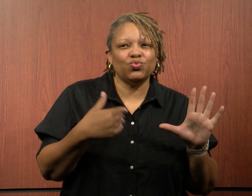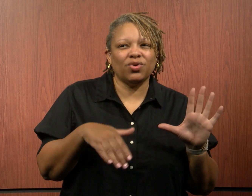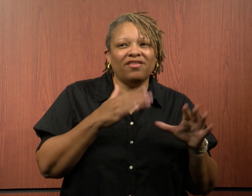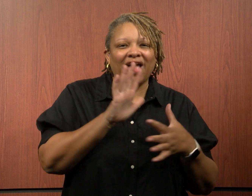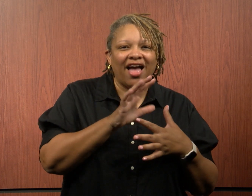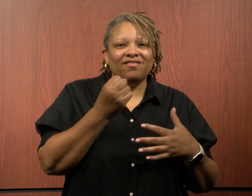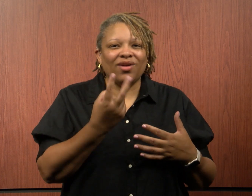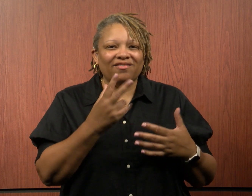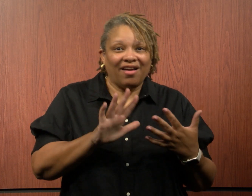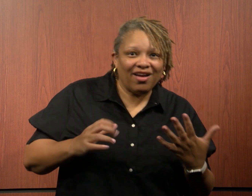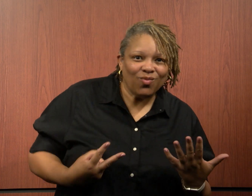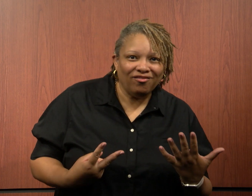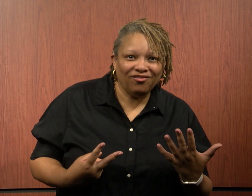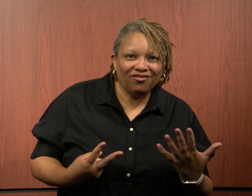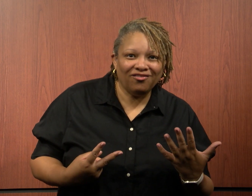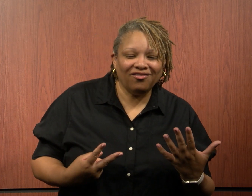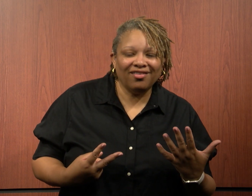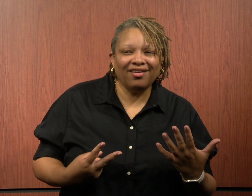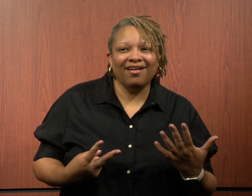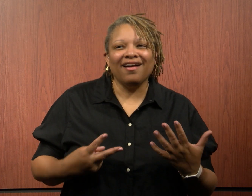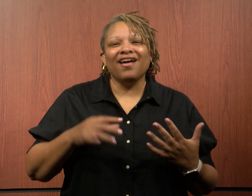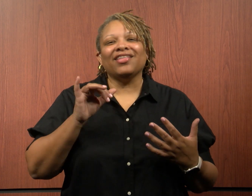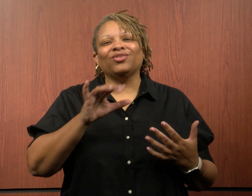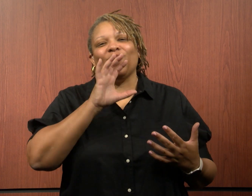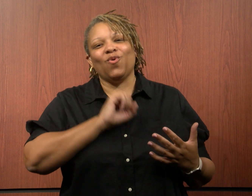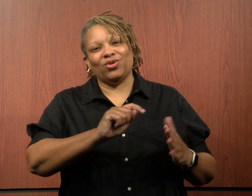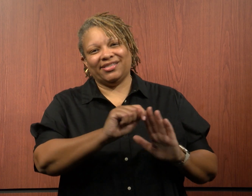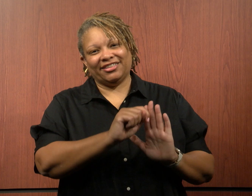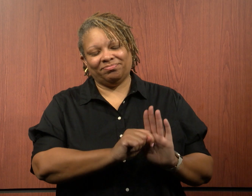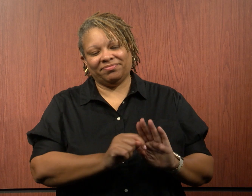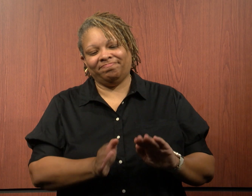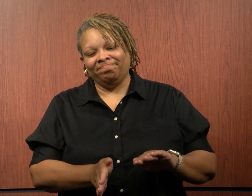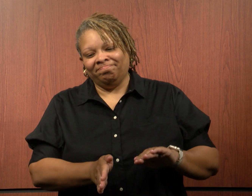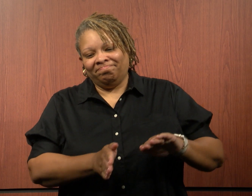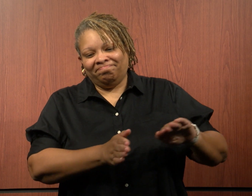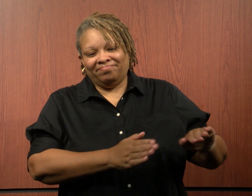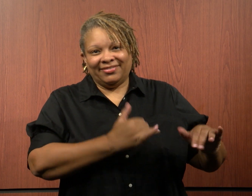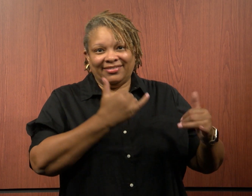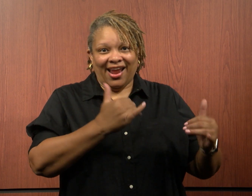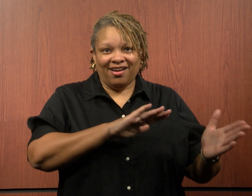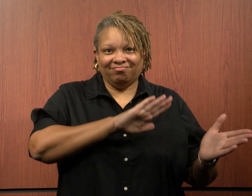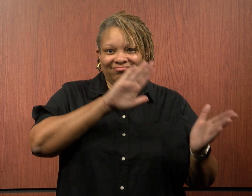That's 512, 5512. Well, that's the Old Testament. What about the New